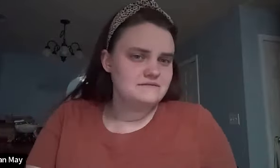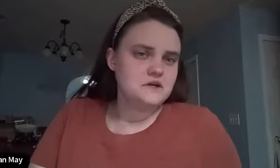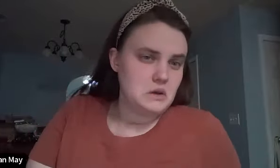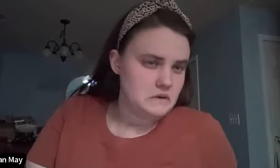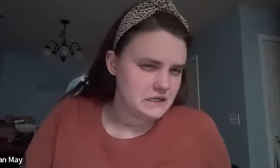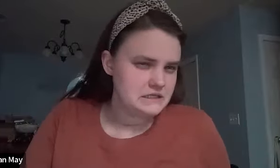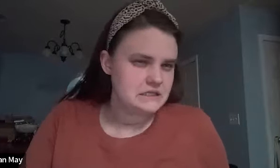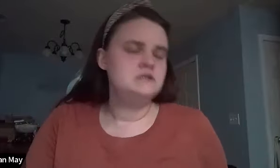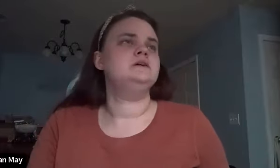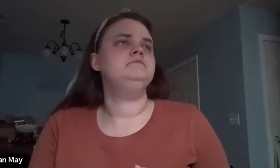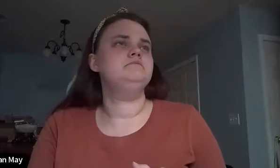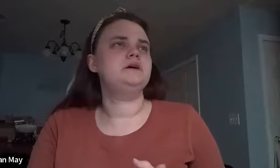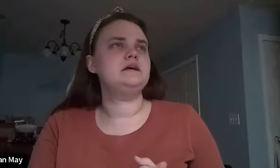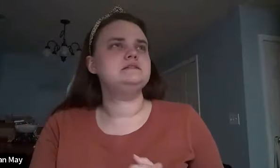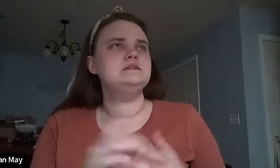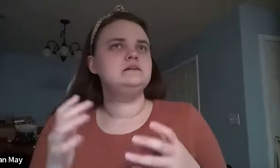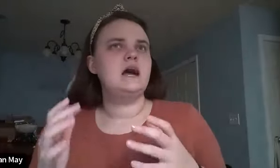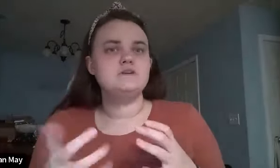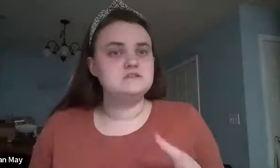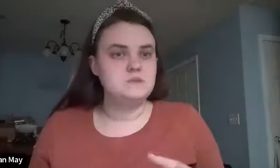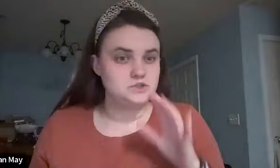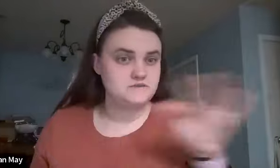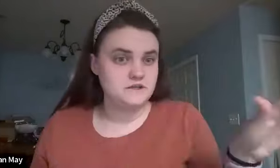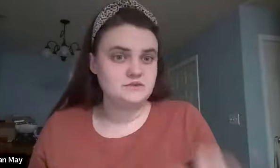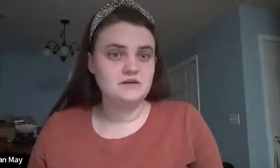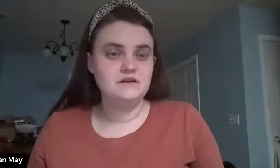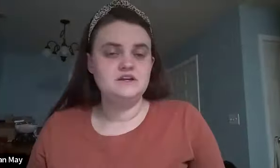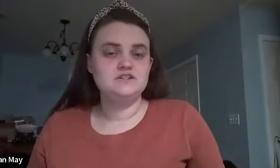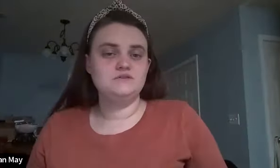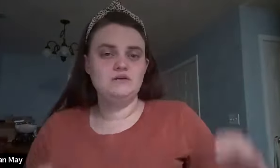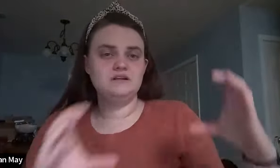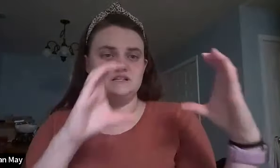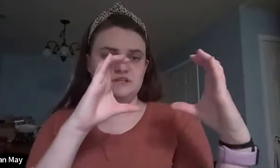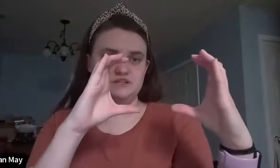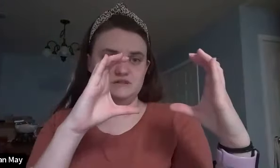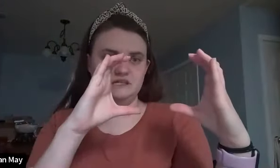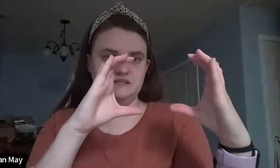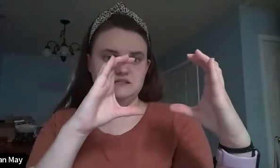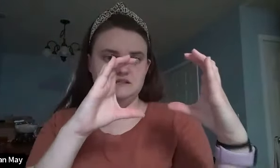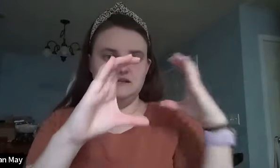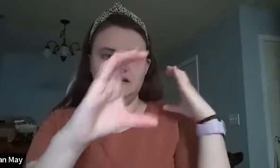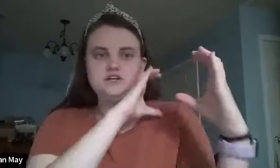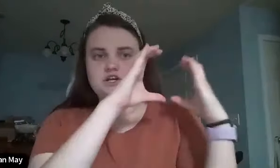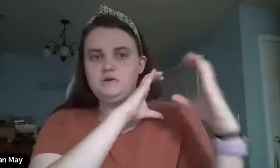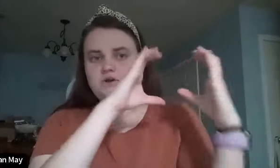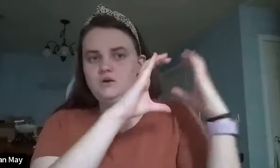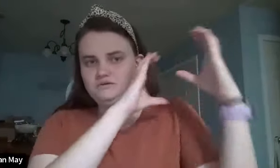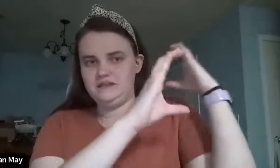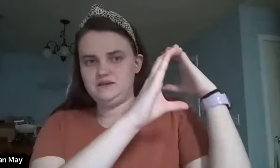for coconut, but I've also seen people just finger spell. So coconut's gonna be 2 C's, and you're gonna go like